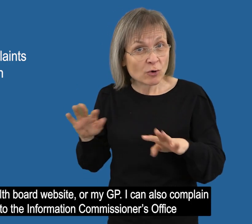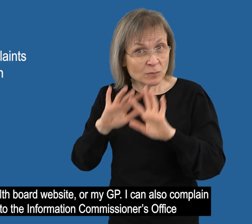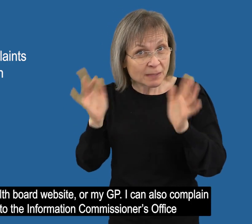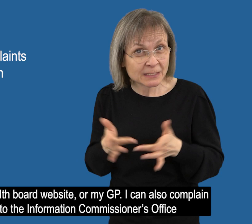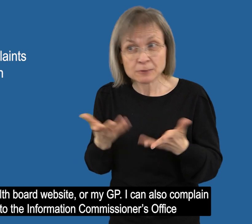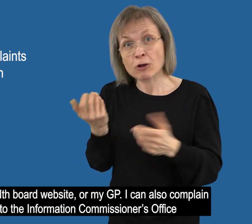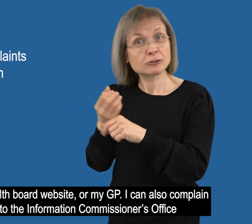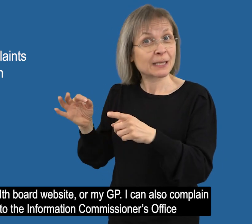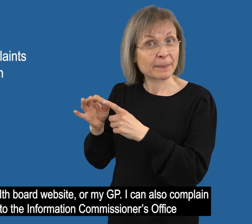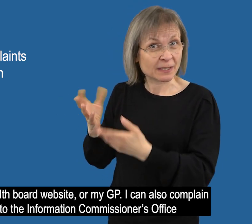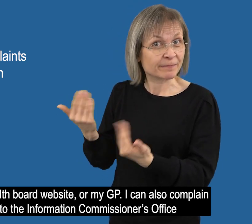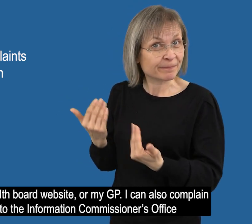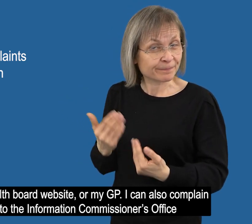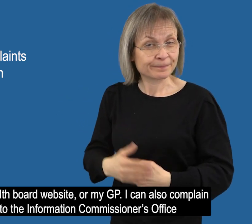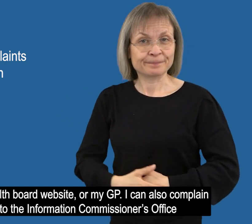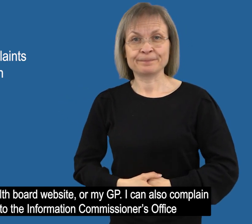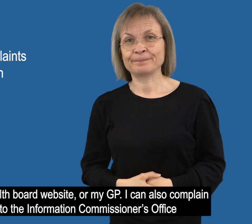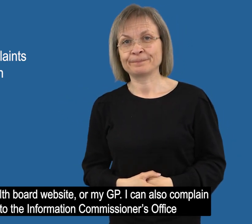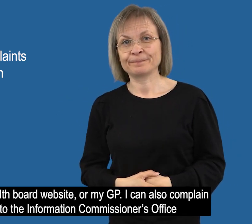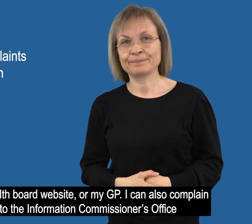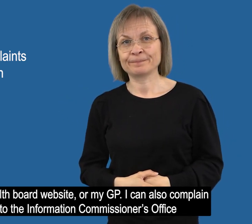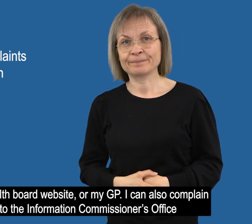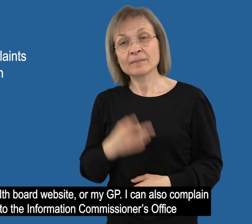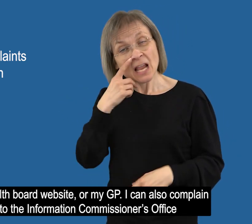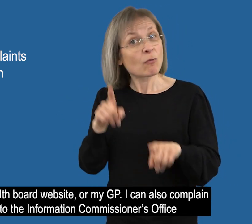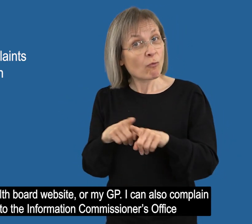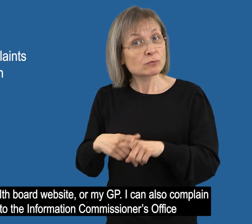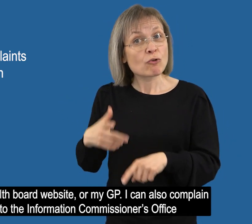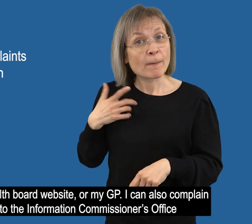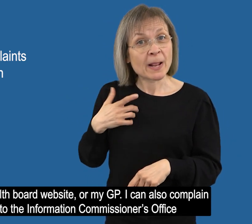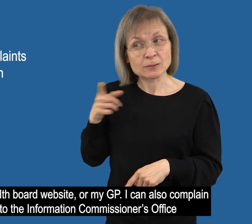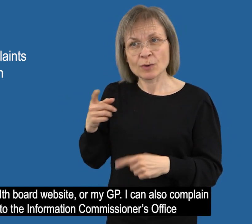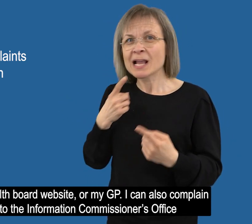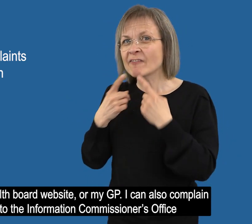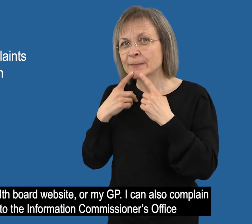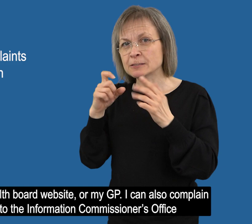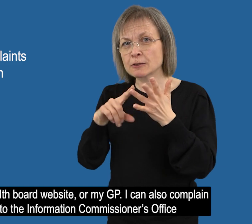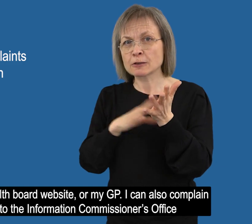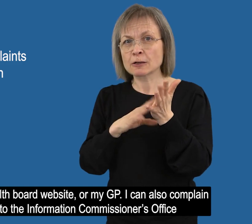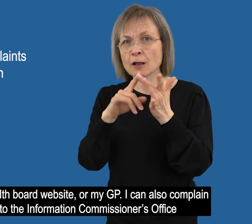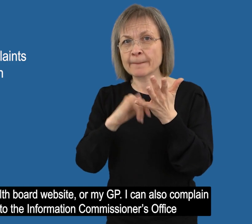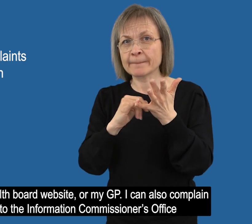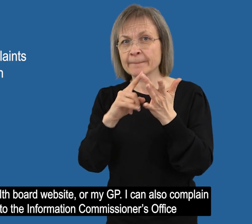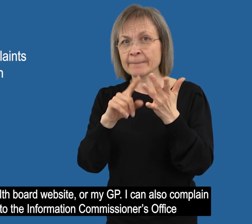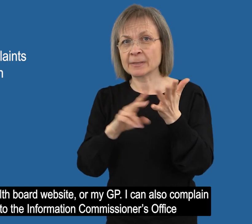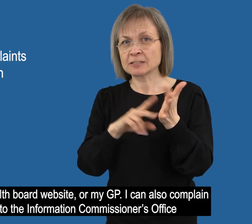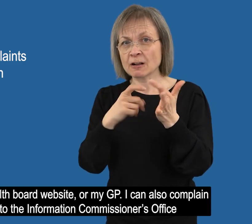My health board website or my GP. I can also complain to the Information Commissioner's